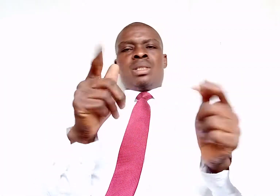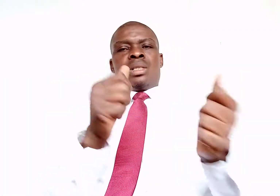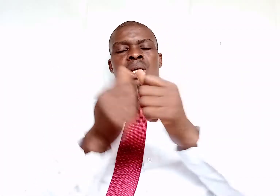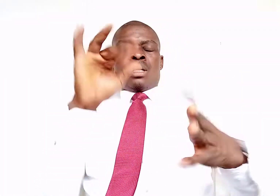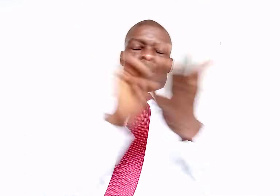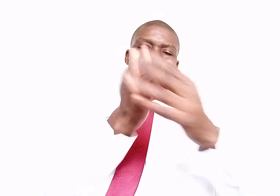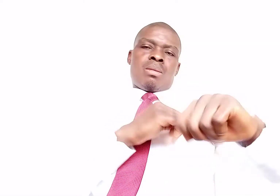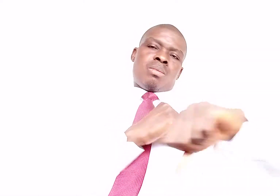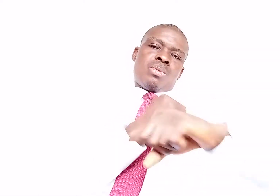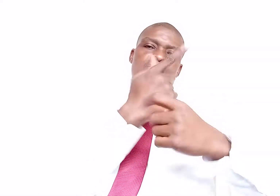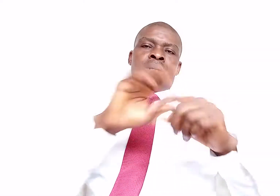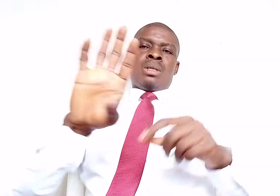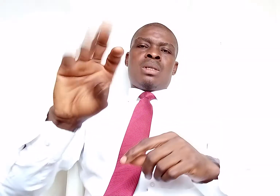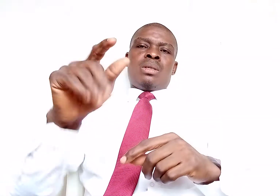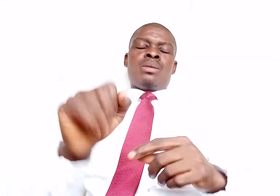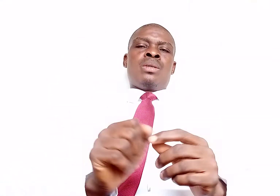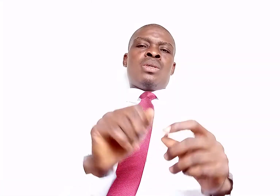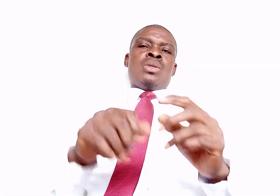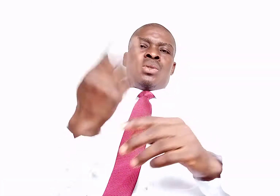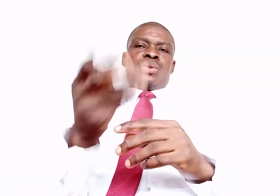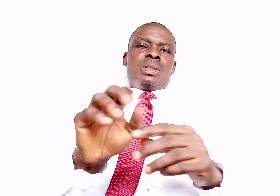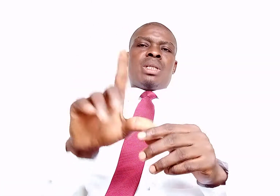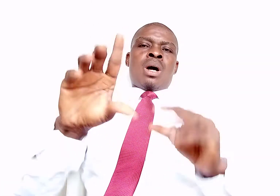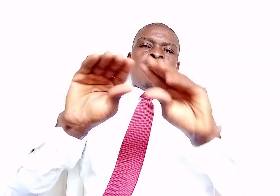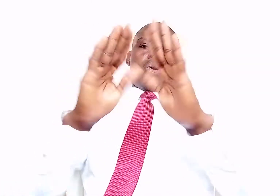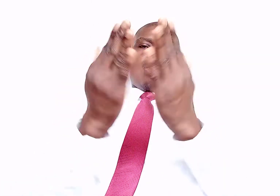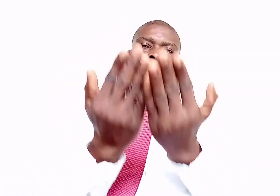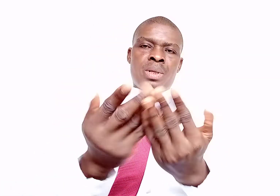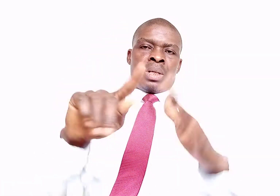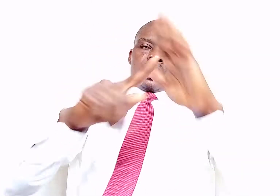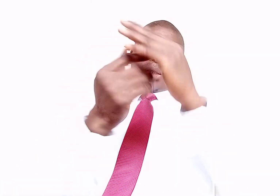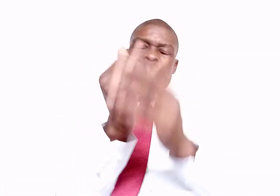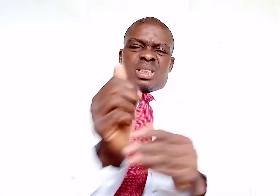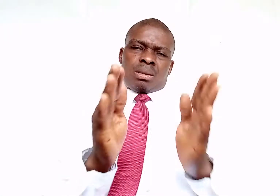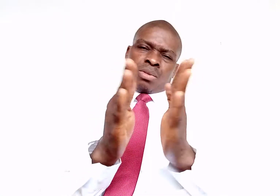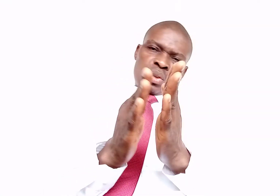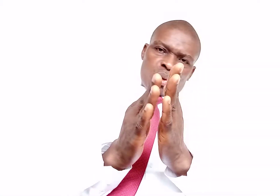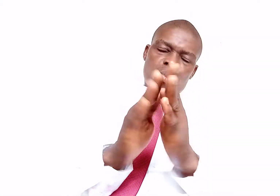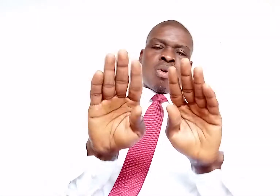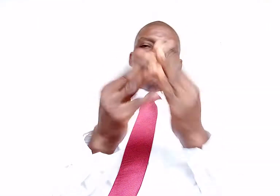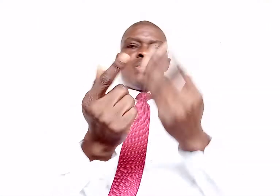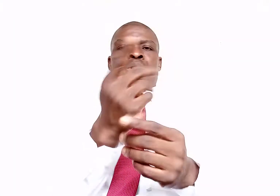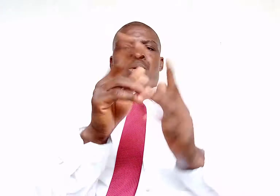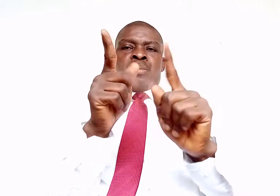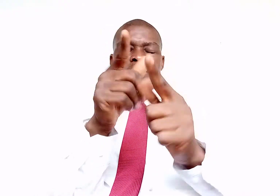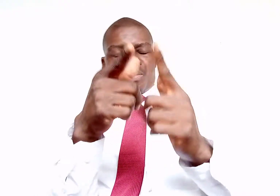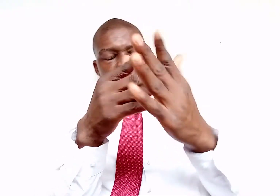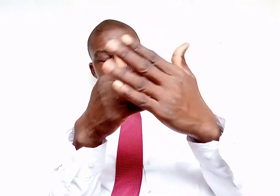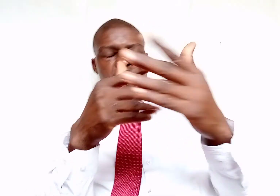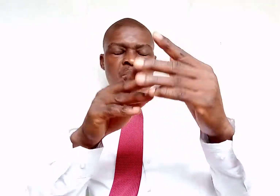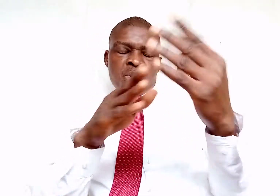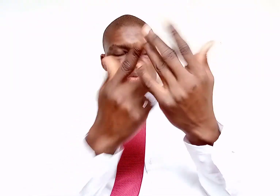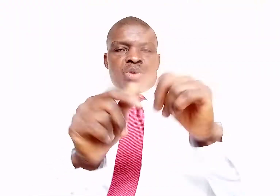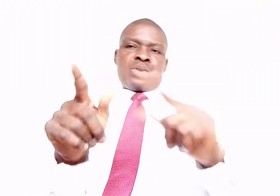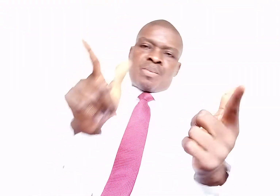clitoris. Urethral opening. This is a small opening between the vagina and clitoris.